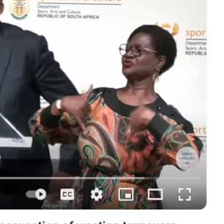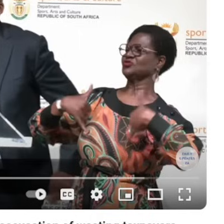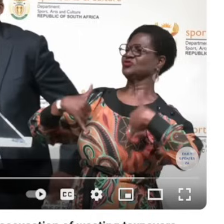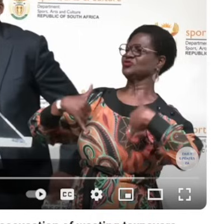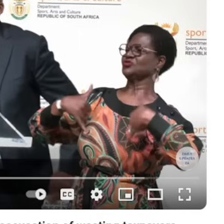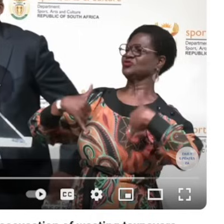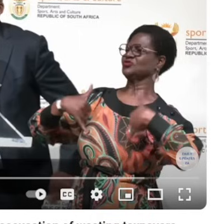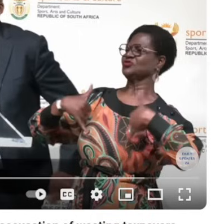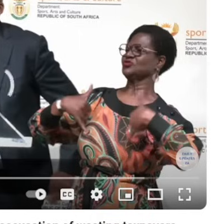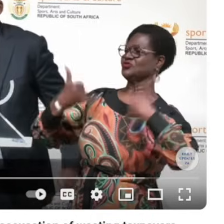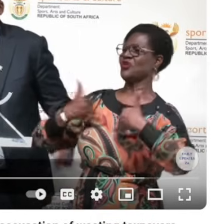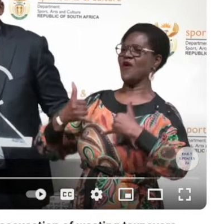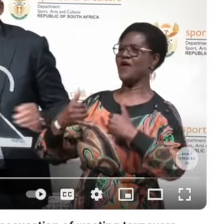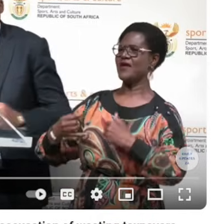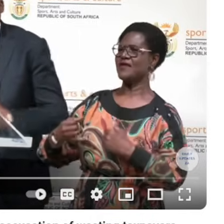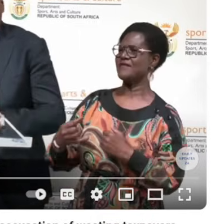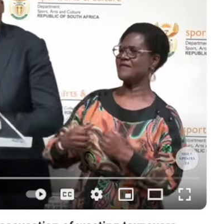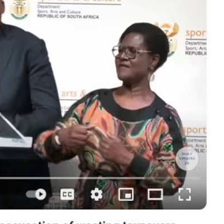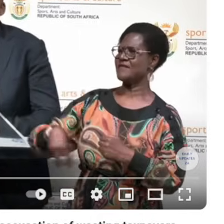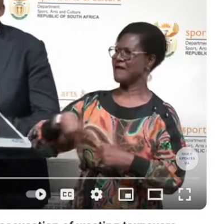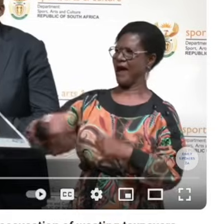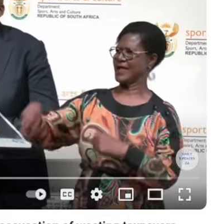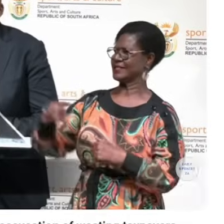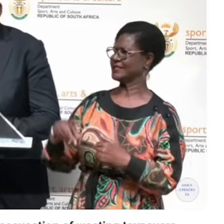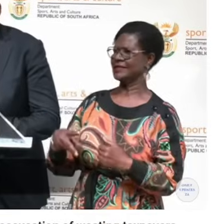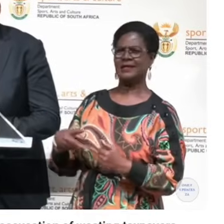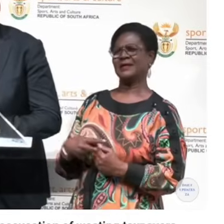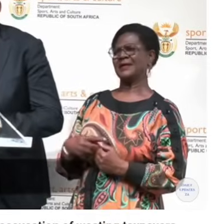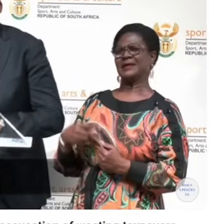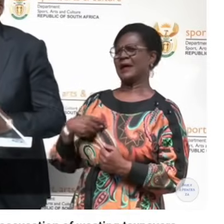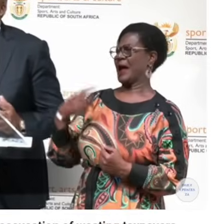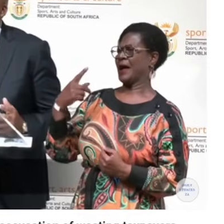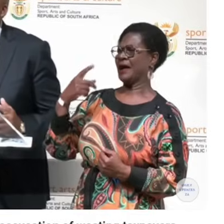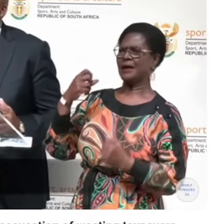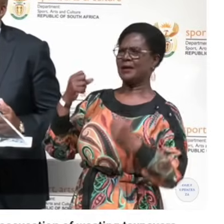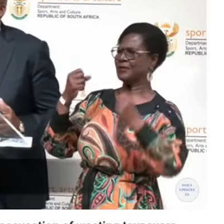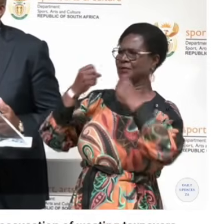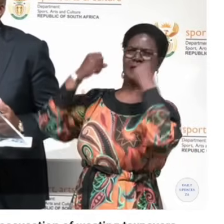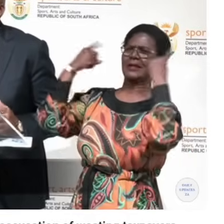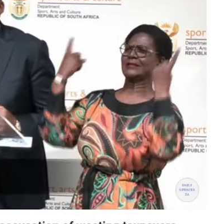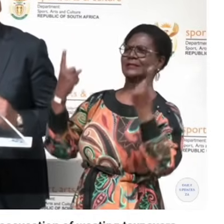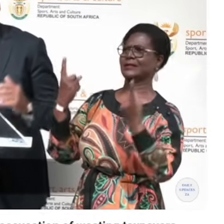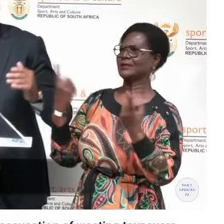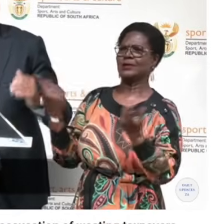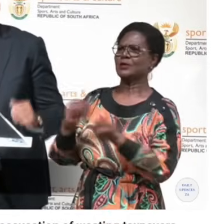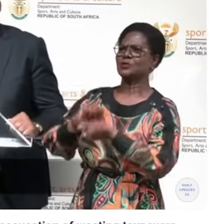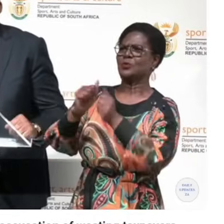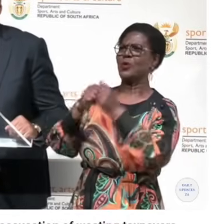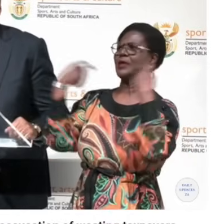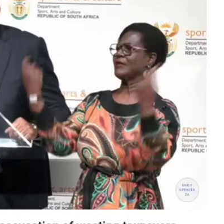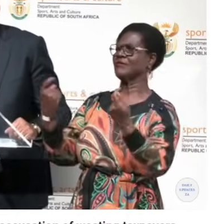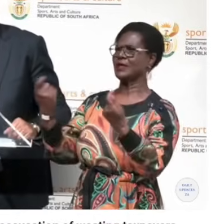trip to Paris. Now, I don't understand when there's a sporting event. I first got very angry because they were comparing